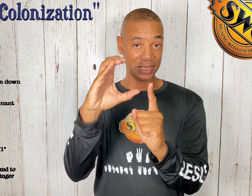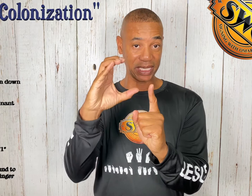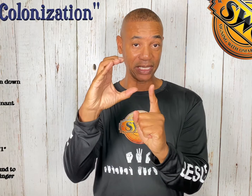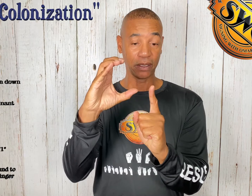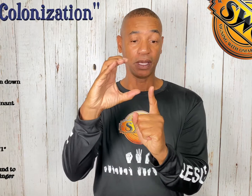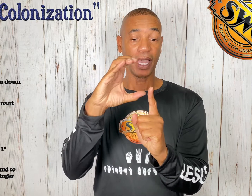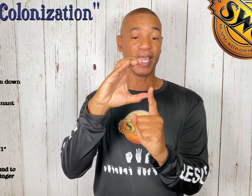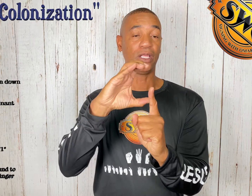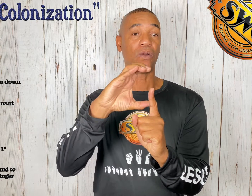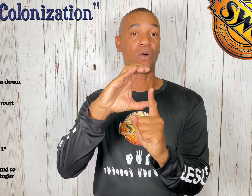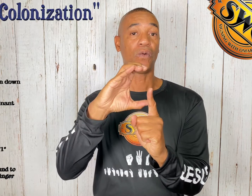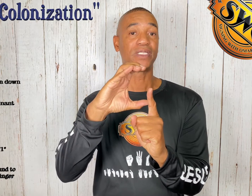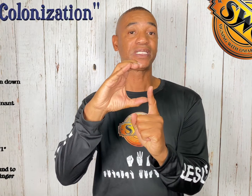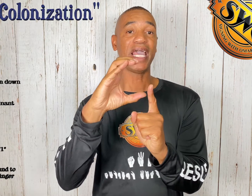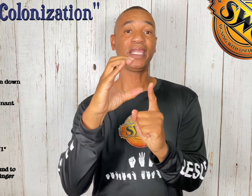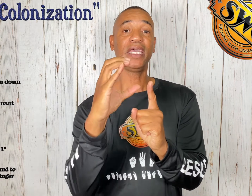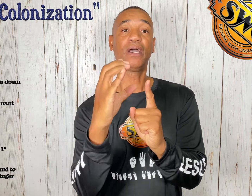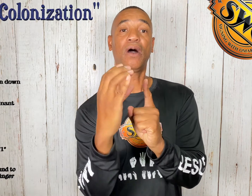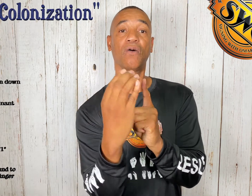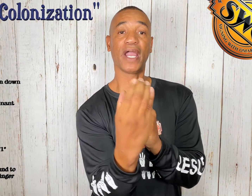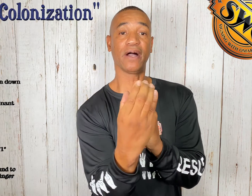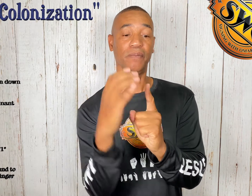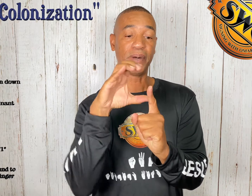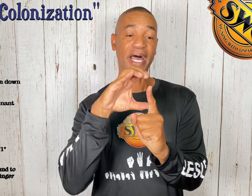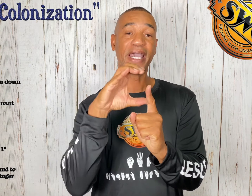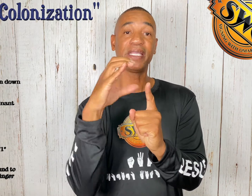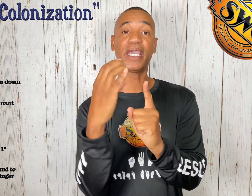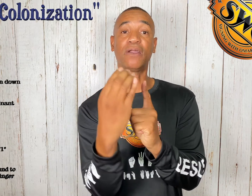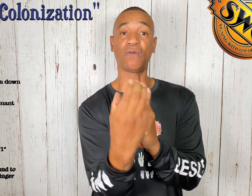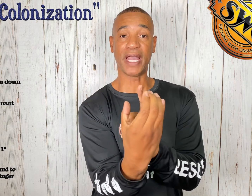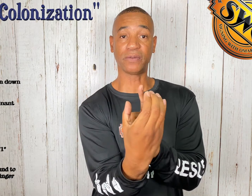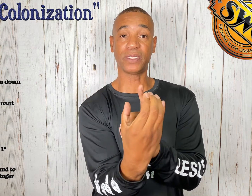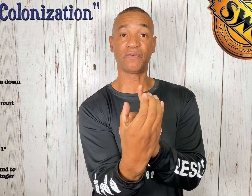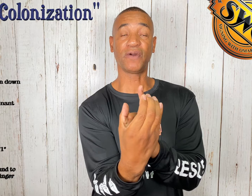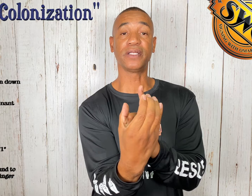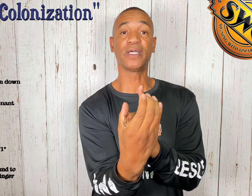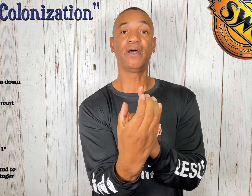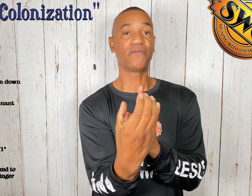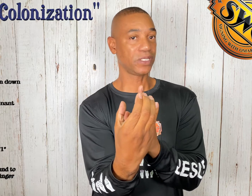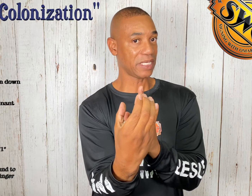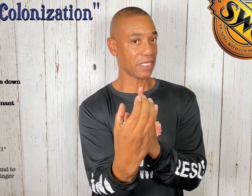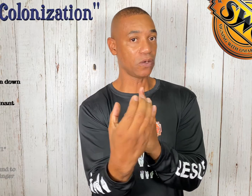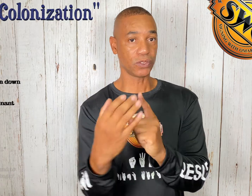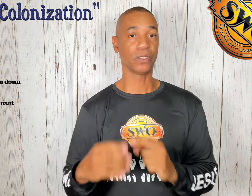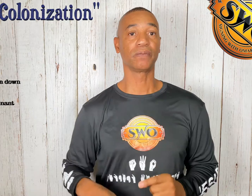C, and it'll go slightly around, behind and around to the front for the sign culture.